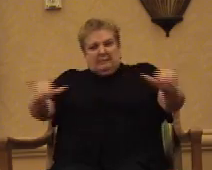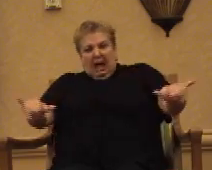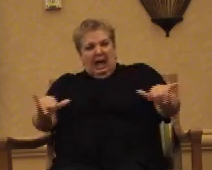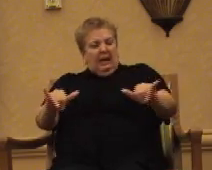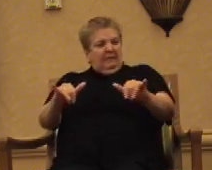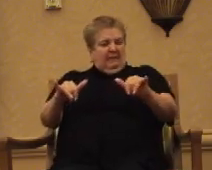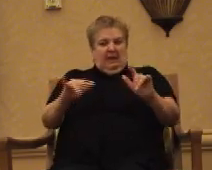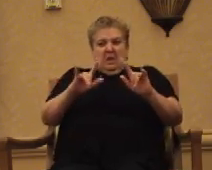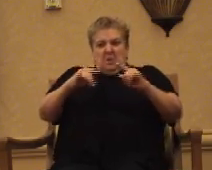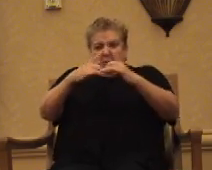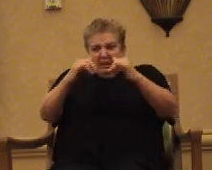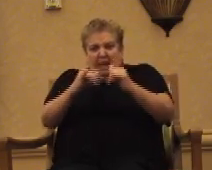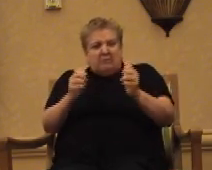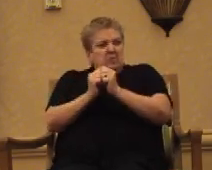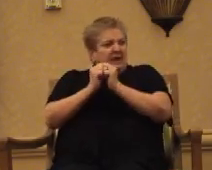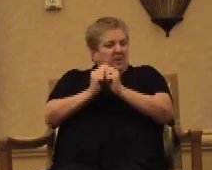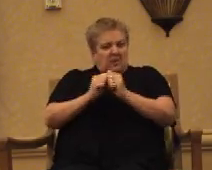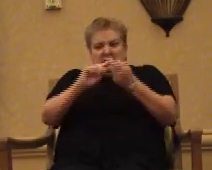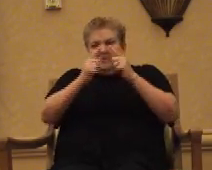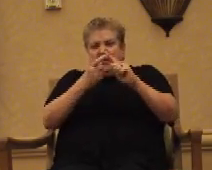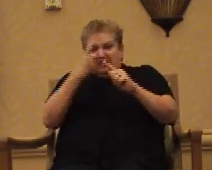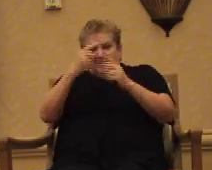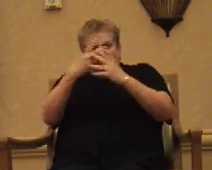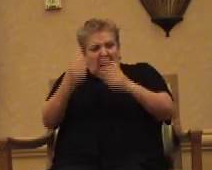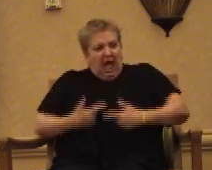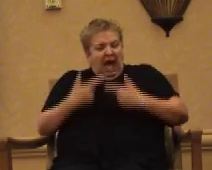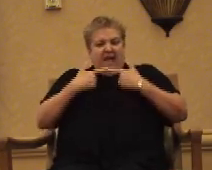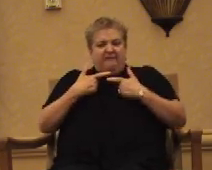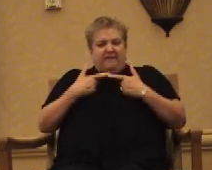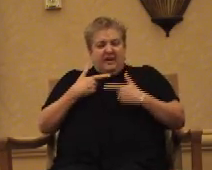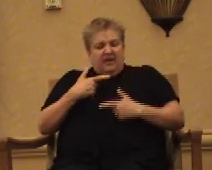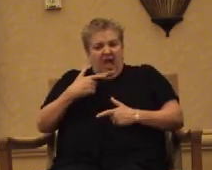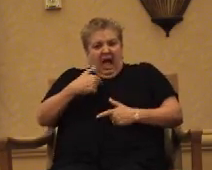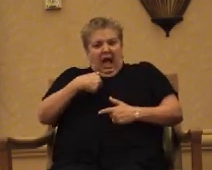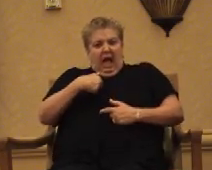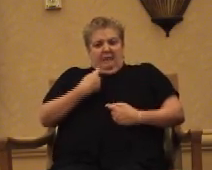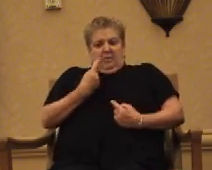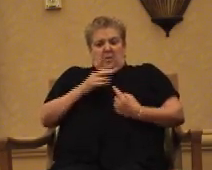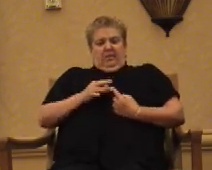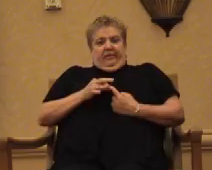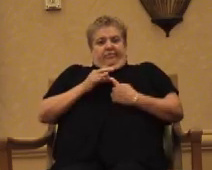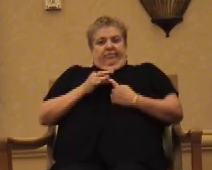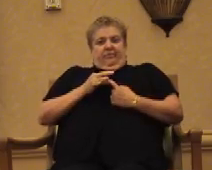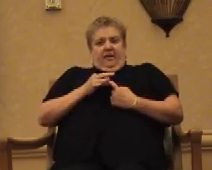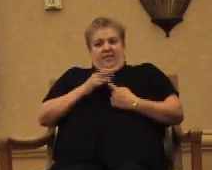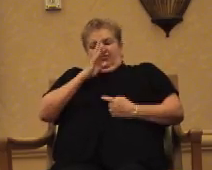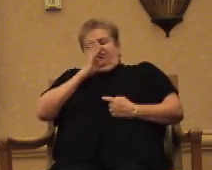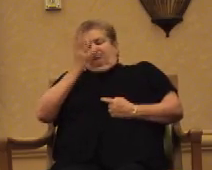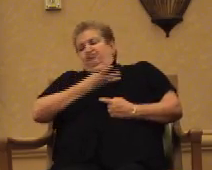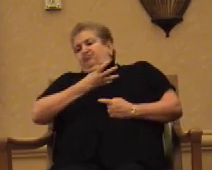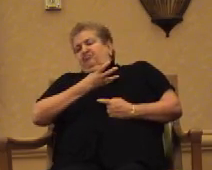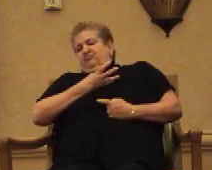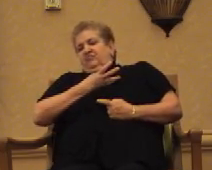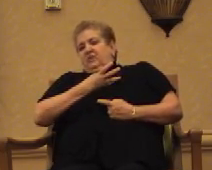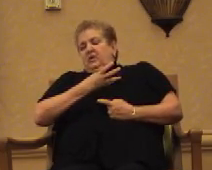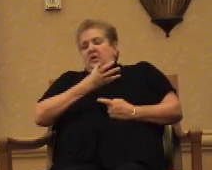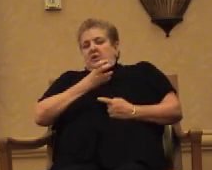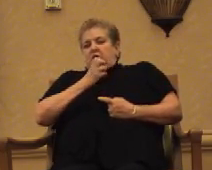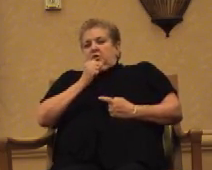together, and were friends for life, and you're the outsider and we're really not that interested in you. And I laid low the first couple weeks